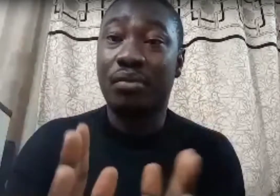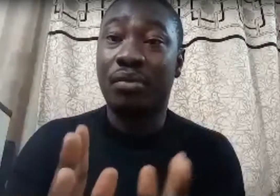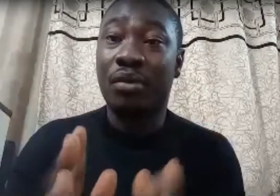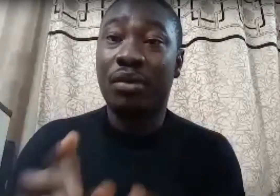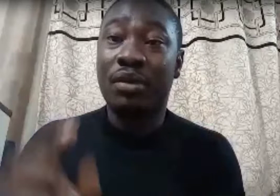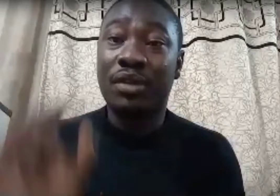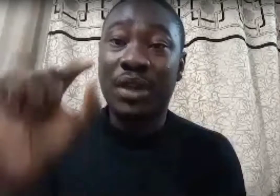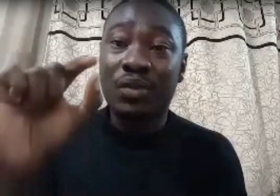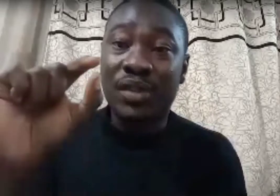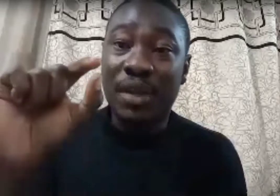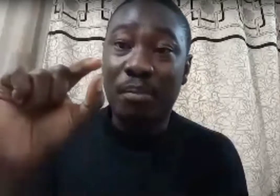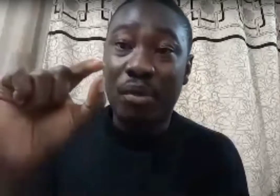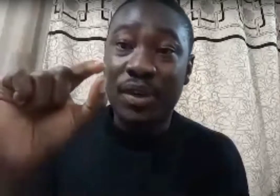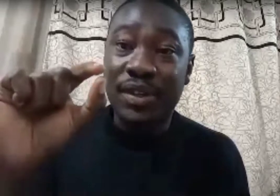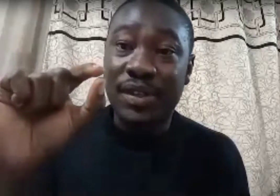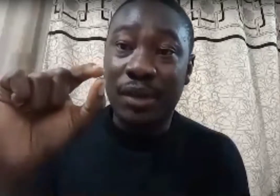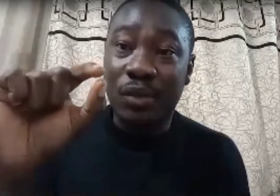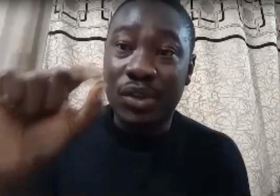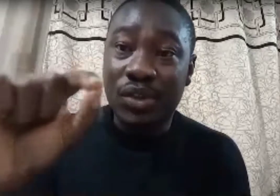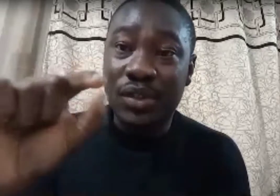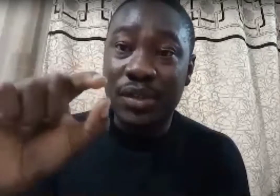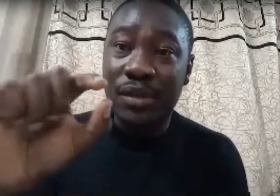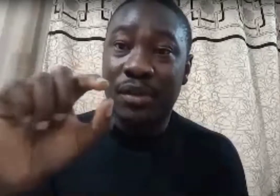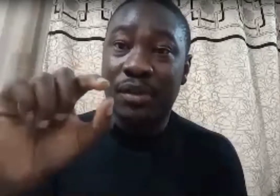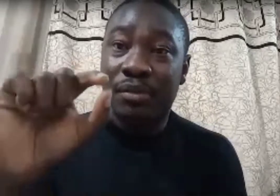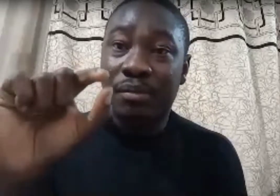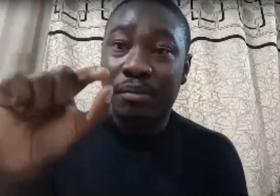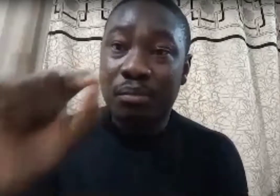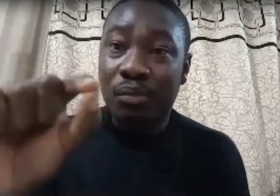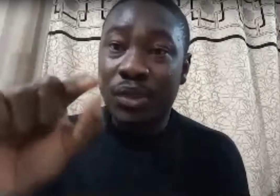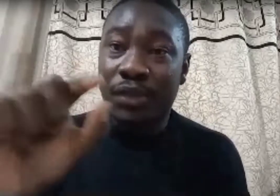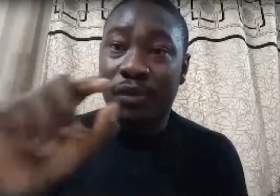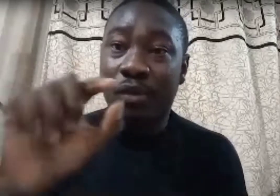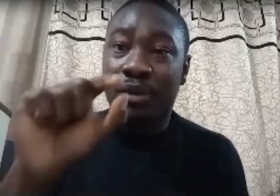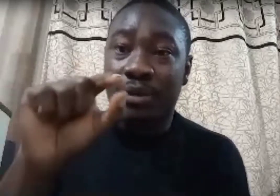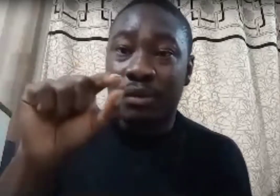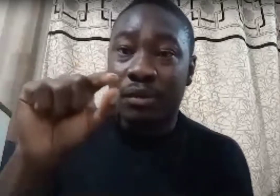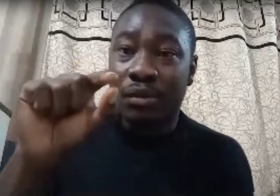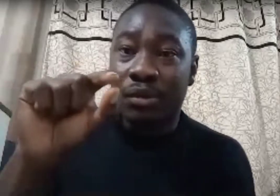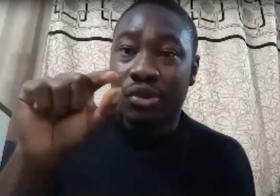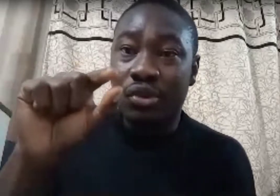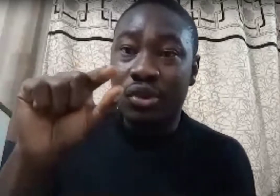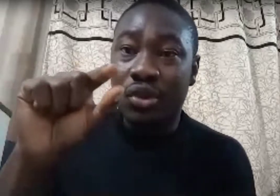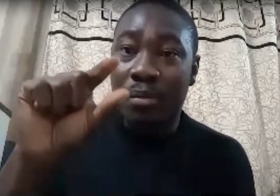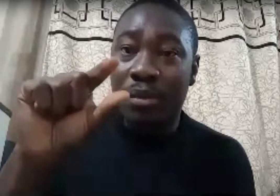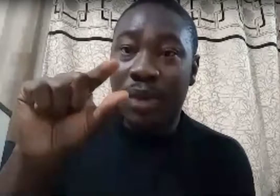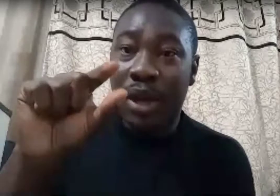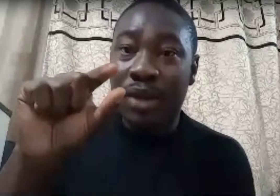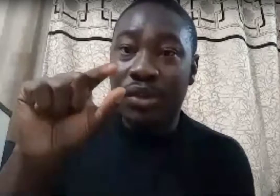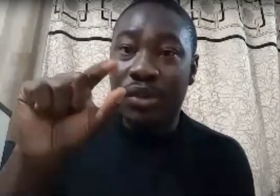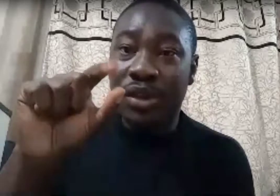Your thumb and your index finger, just put it forward. It's demonstrative. Put it forward.